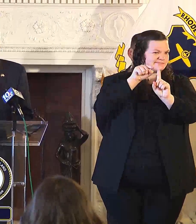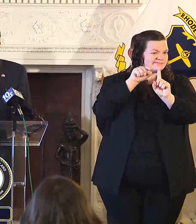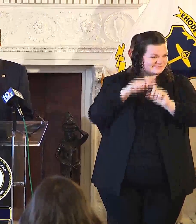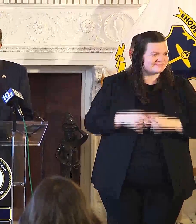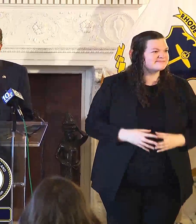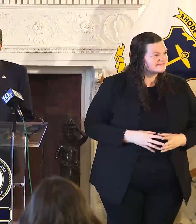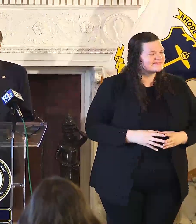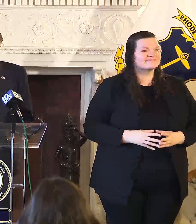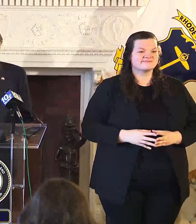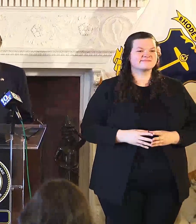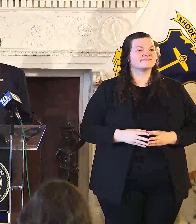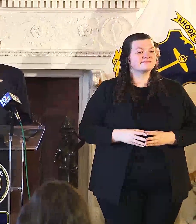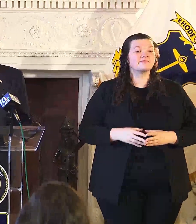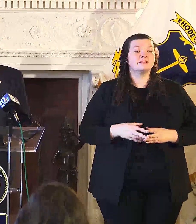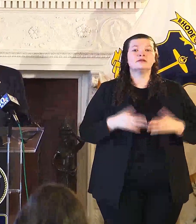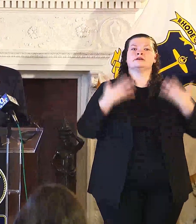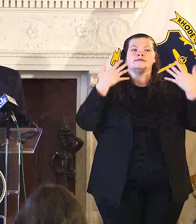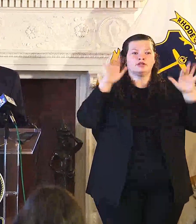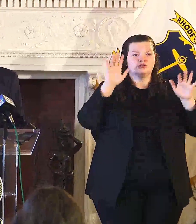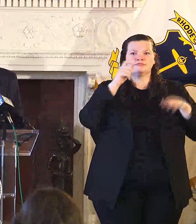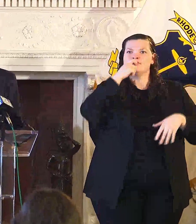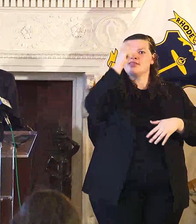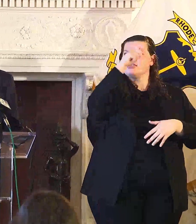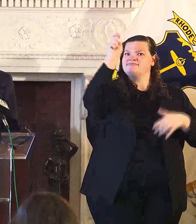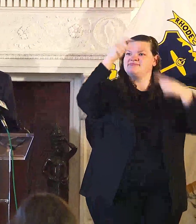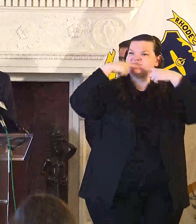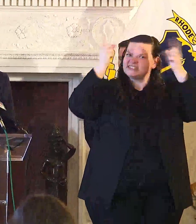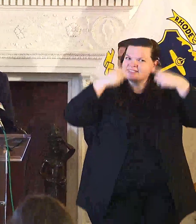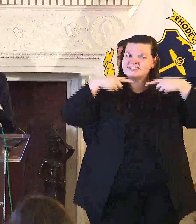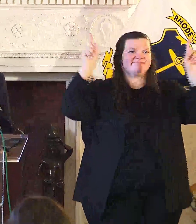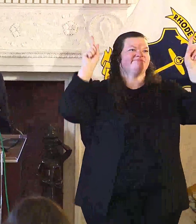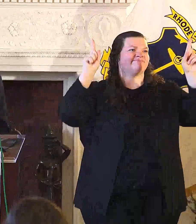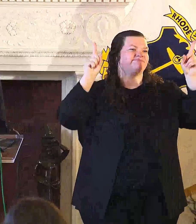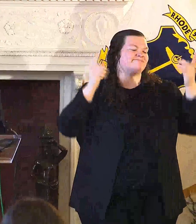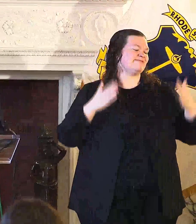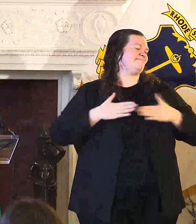and we've accomplished that, keeping people safe.